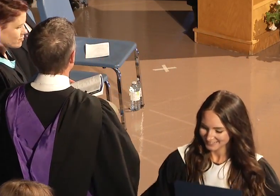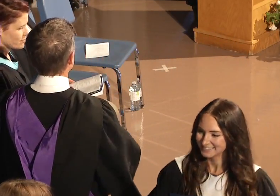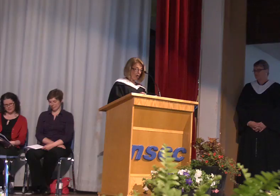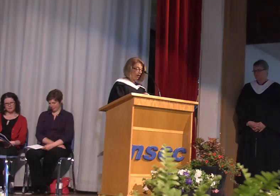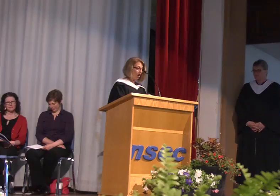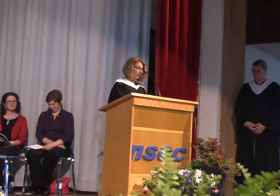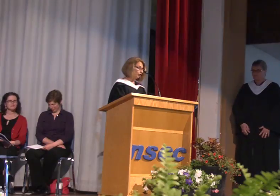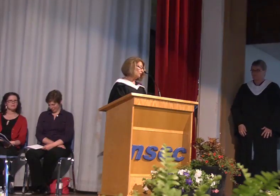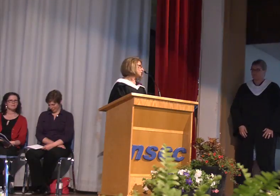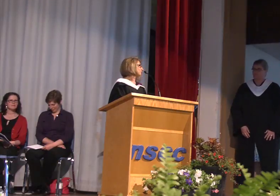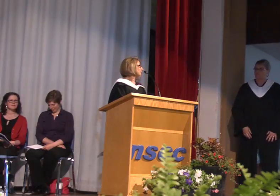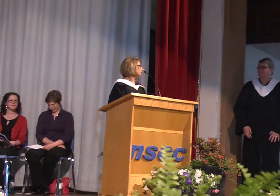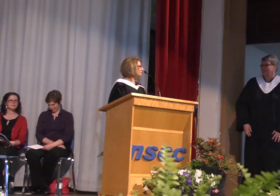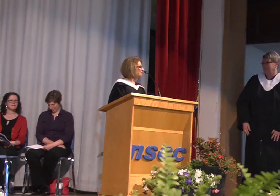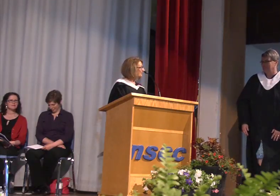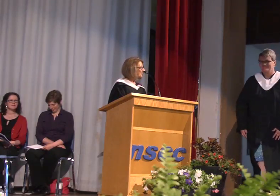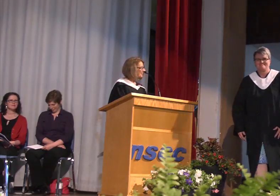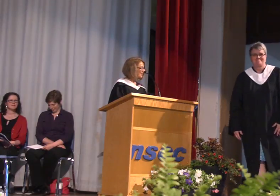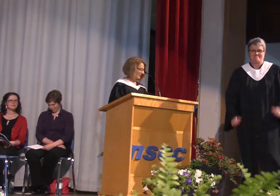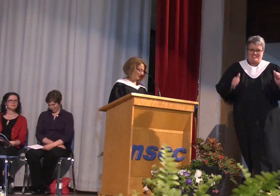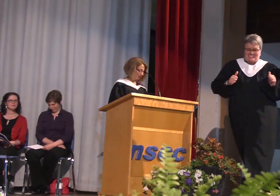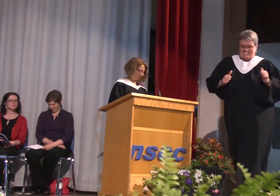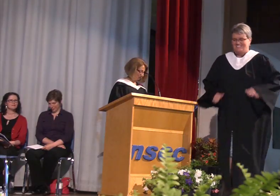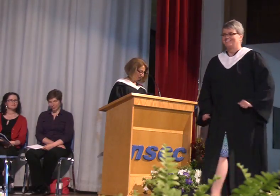Shannon McGraw Honors.